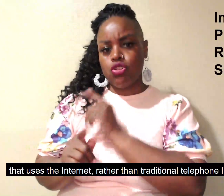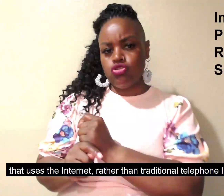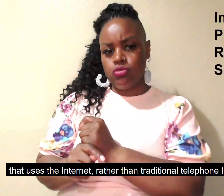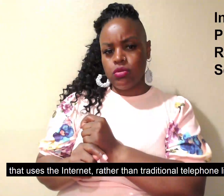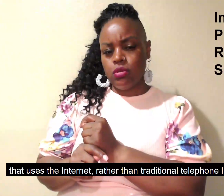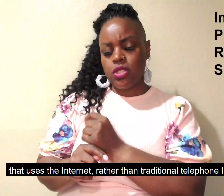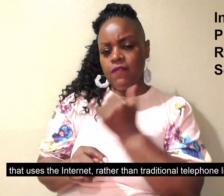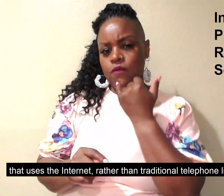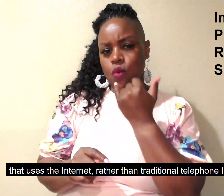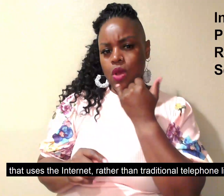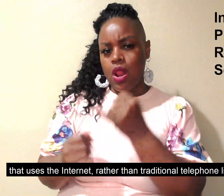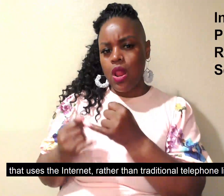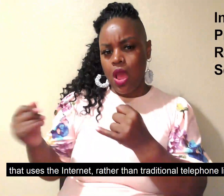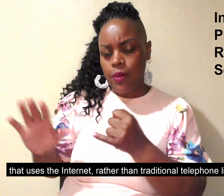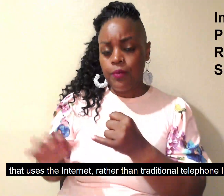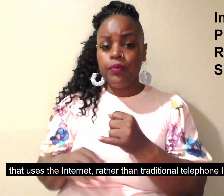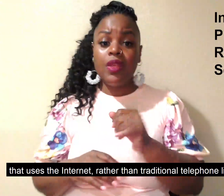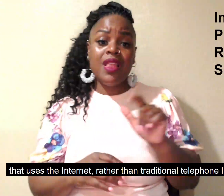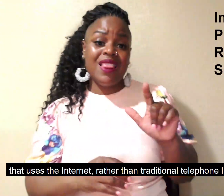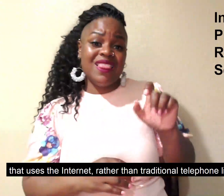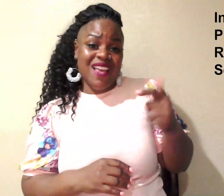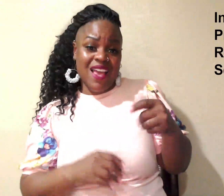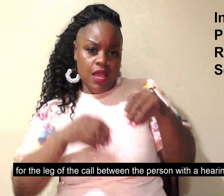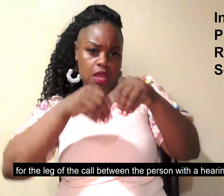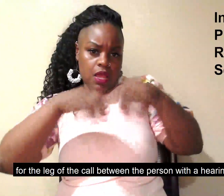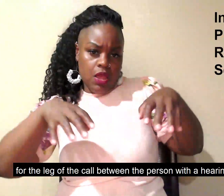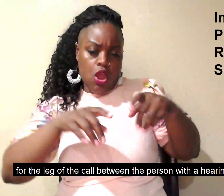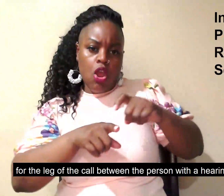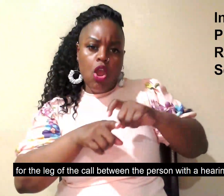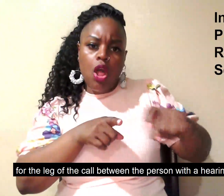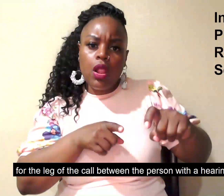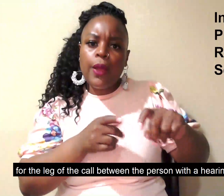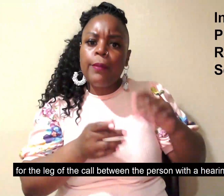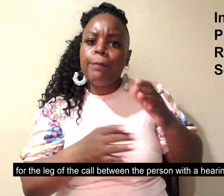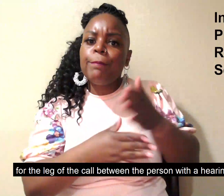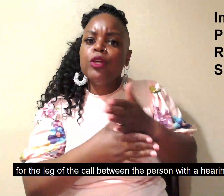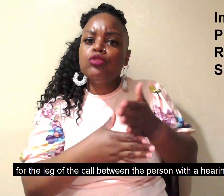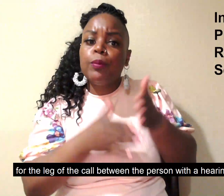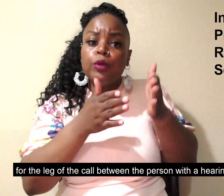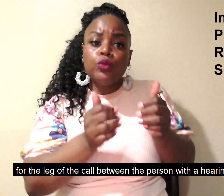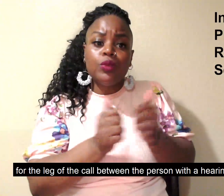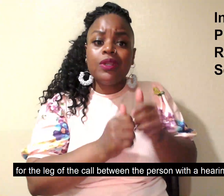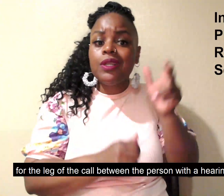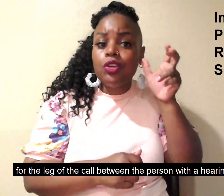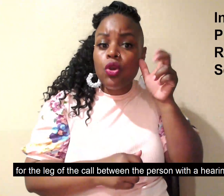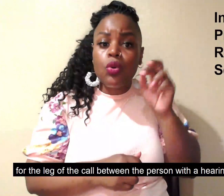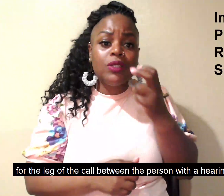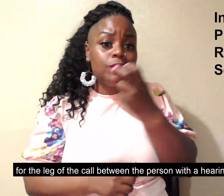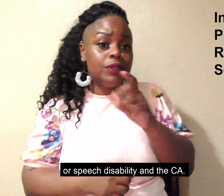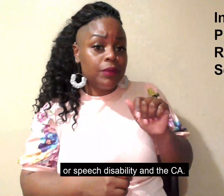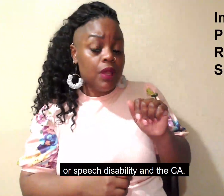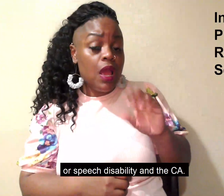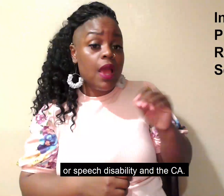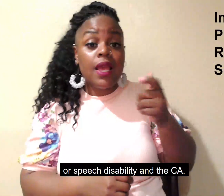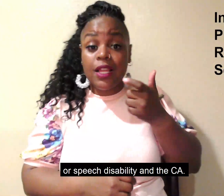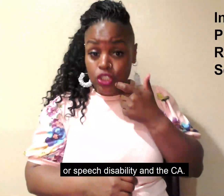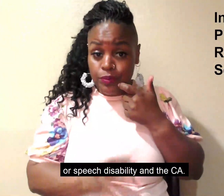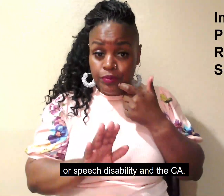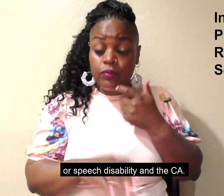rather than traditional telephone lines for the leg of the call between the person with a hearing or speech disability and